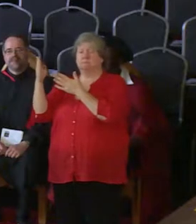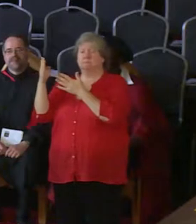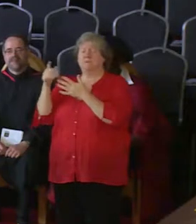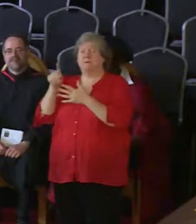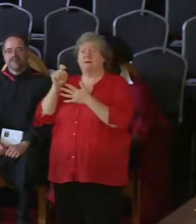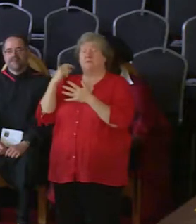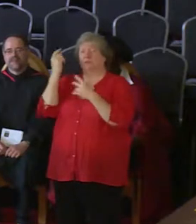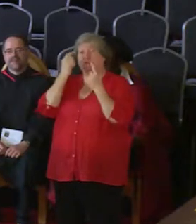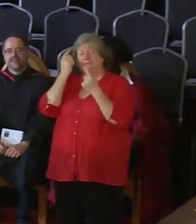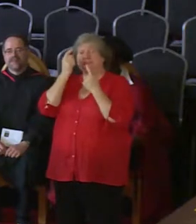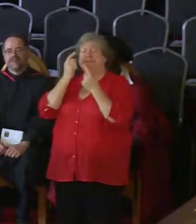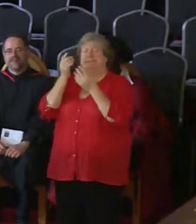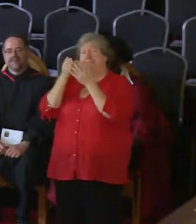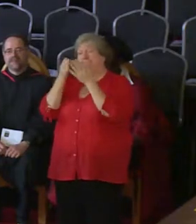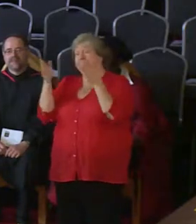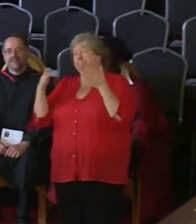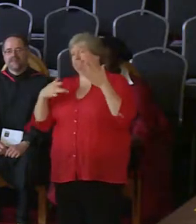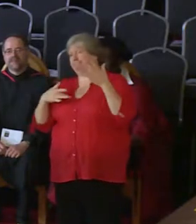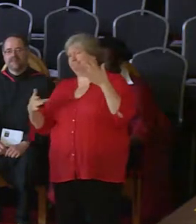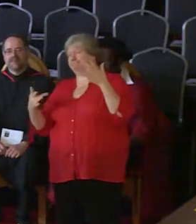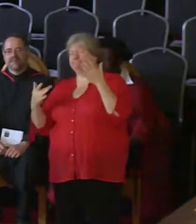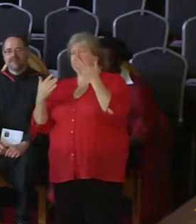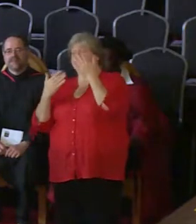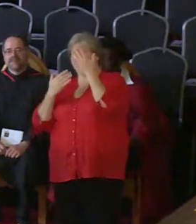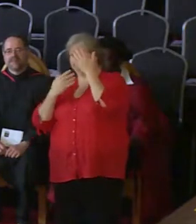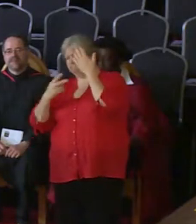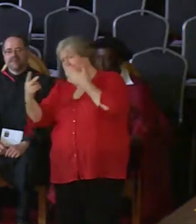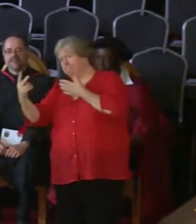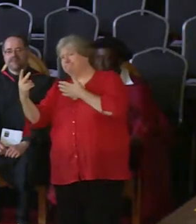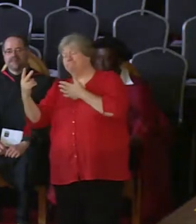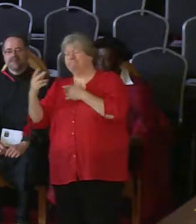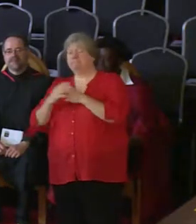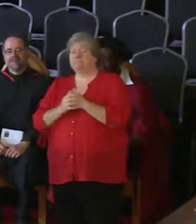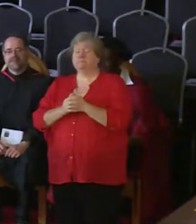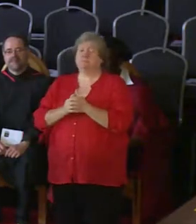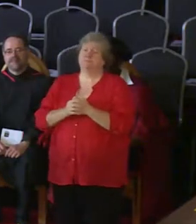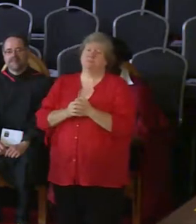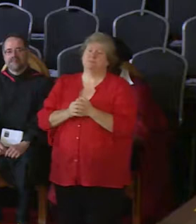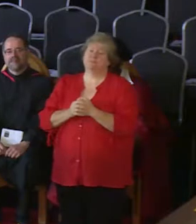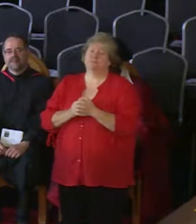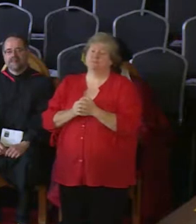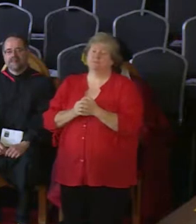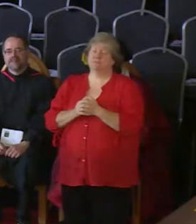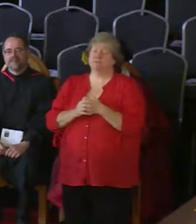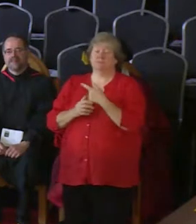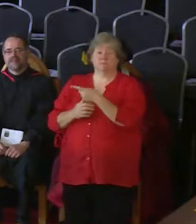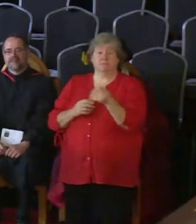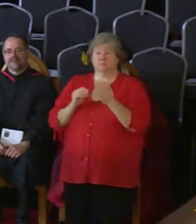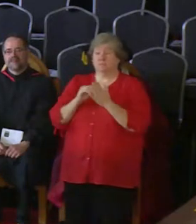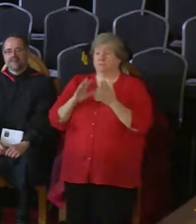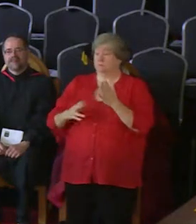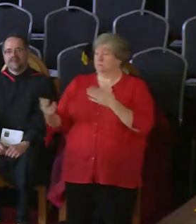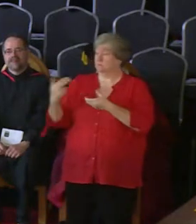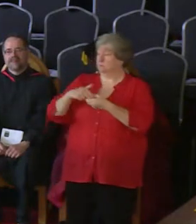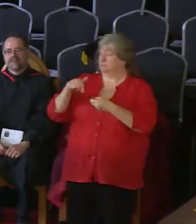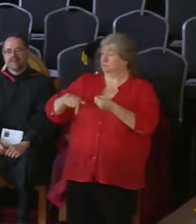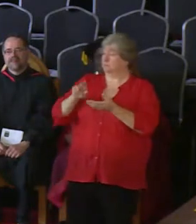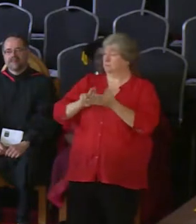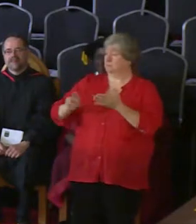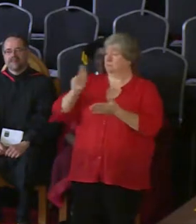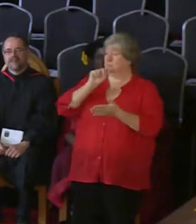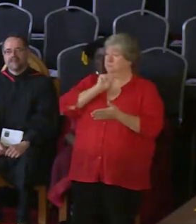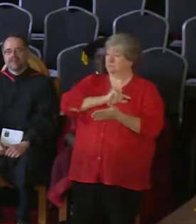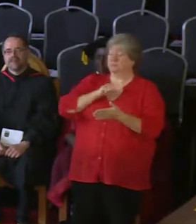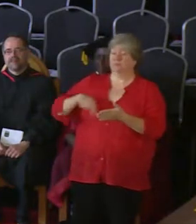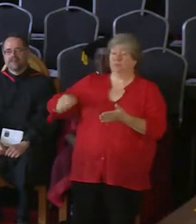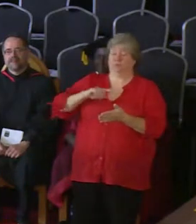to consider tomorrow and the day after. You know, as students at the University of Guelph, you have benefited during the past few